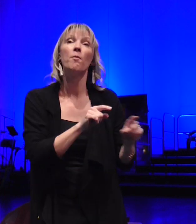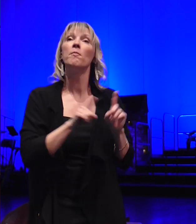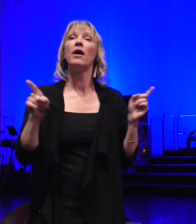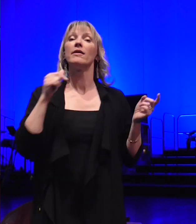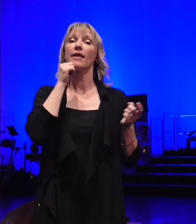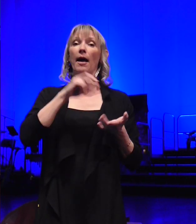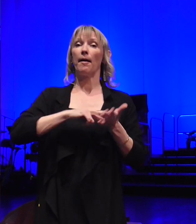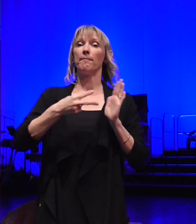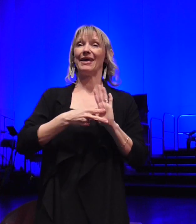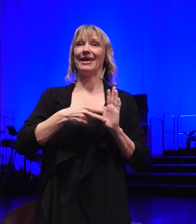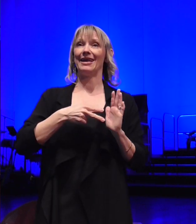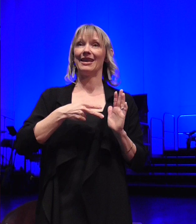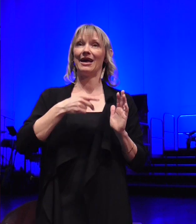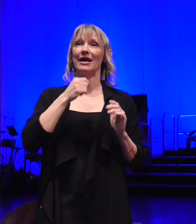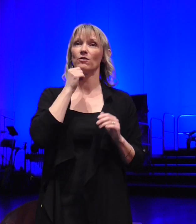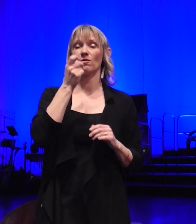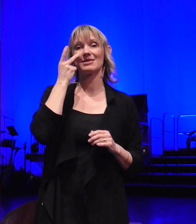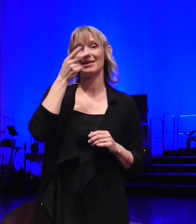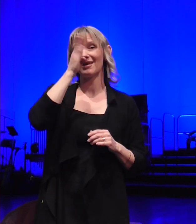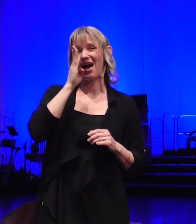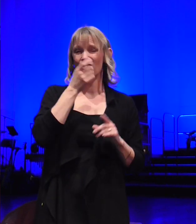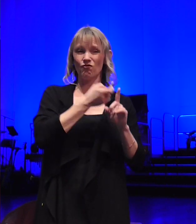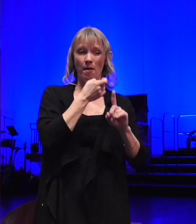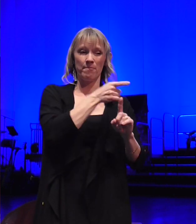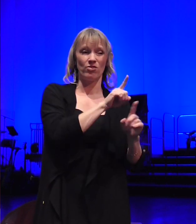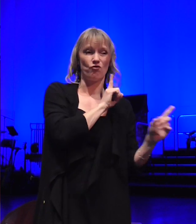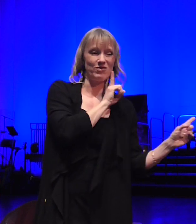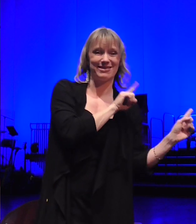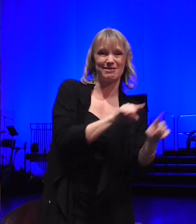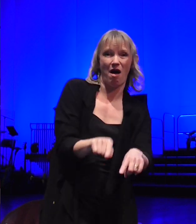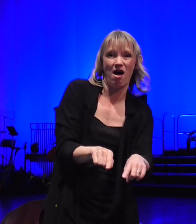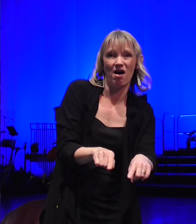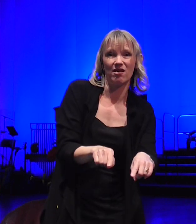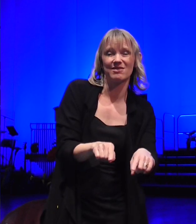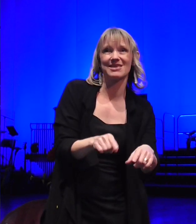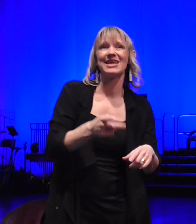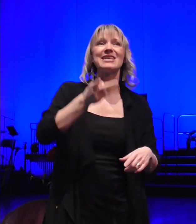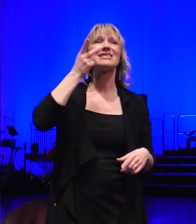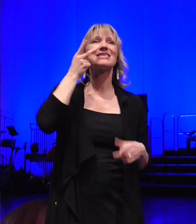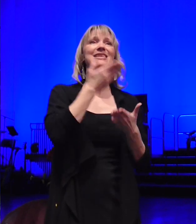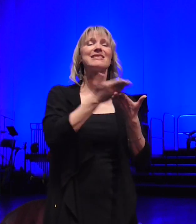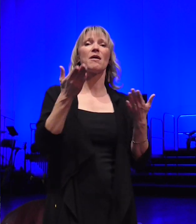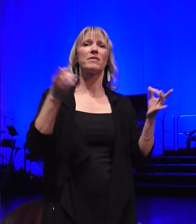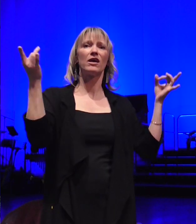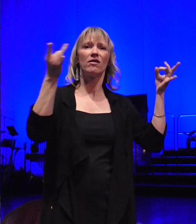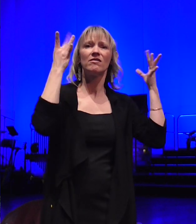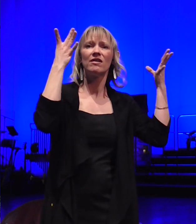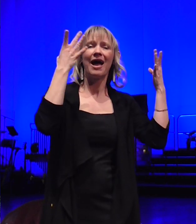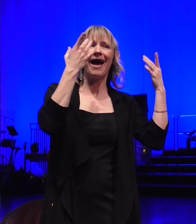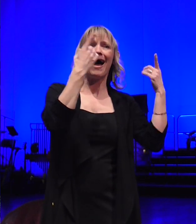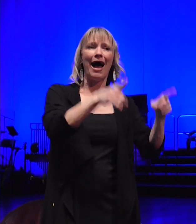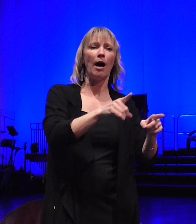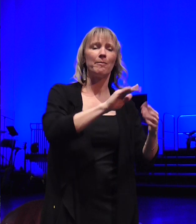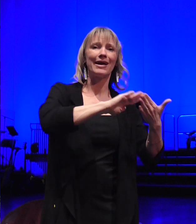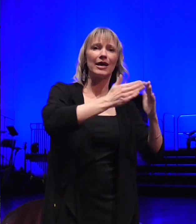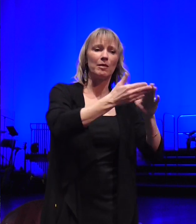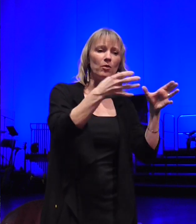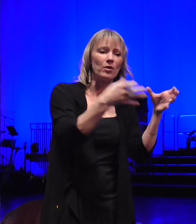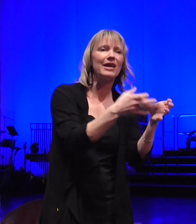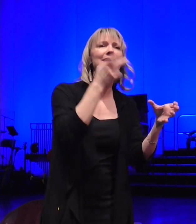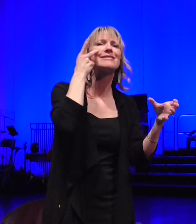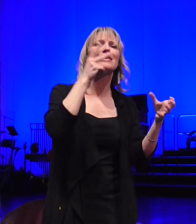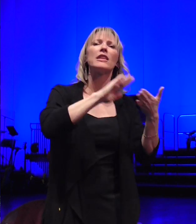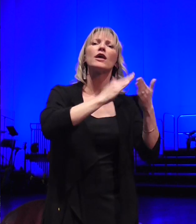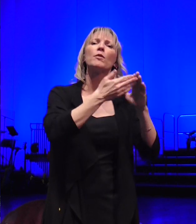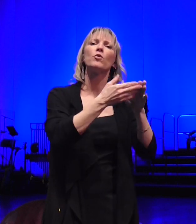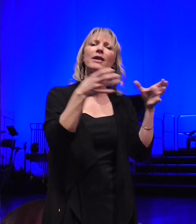see God in the response. When we see something tragic happen in a community and we see the community come